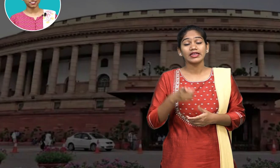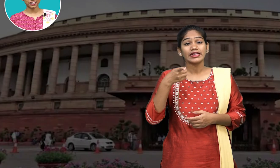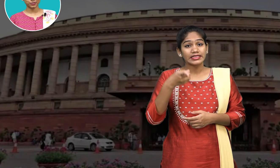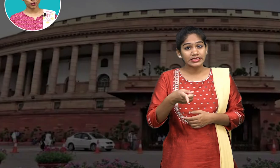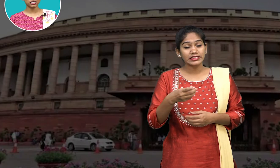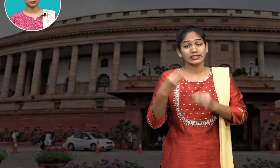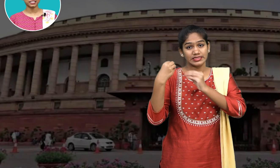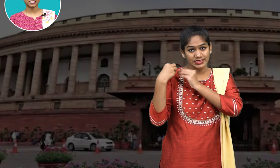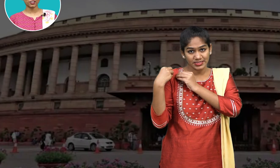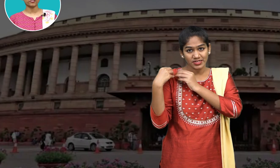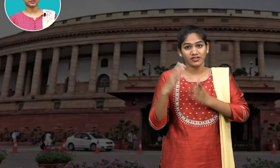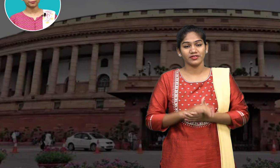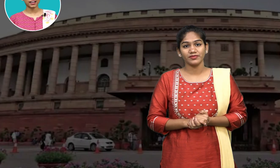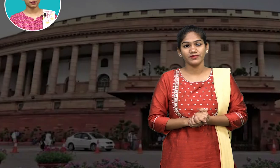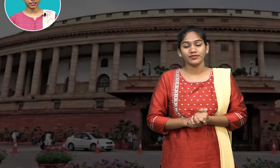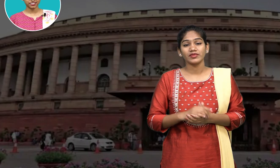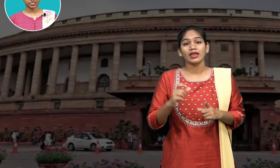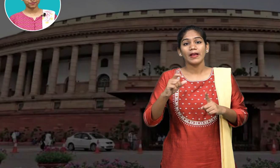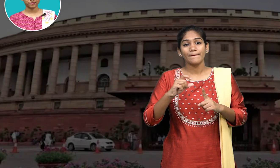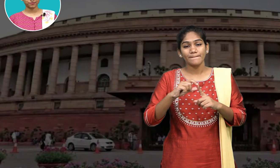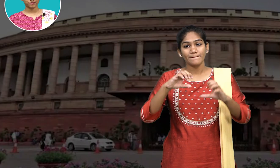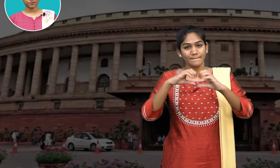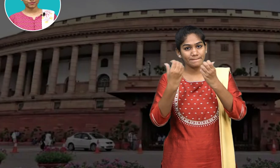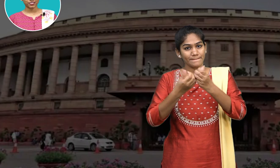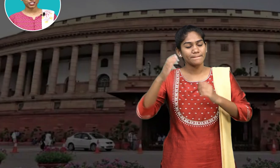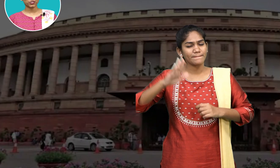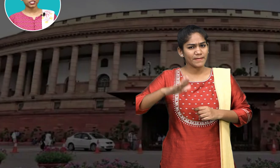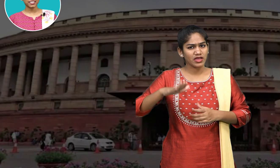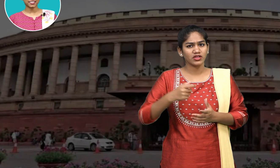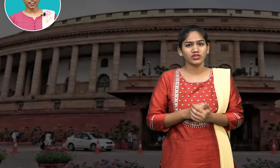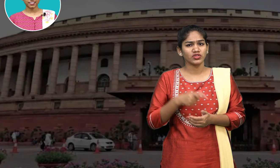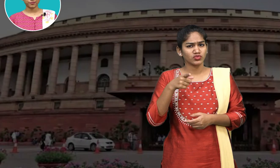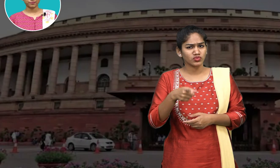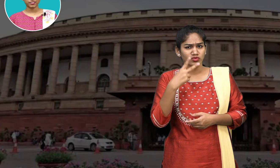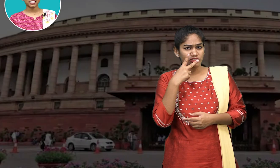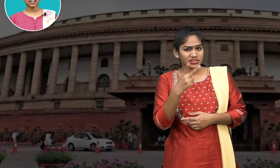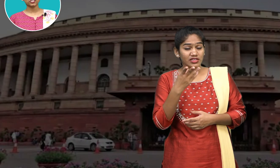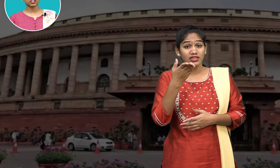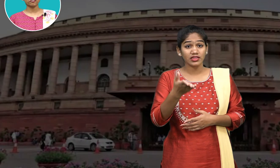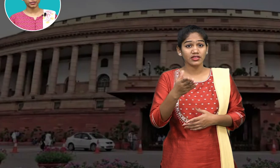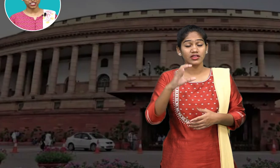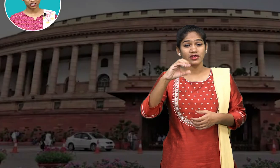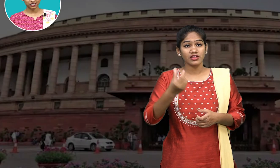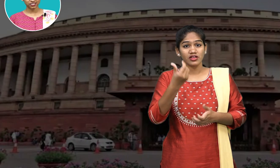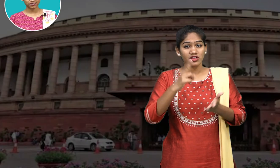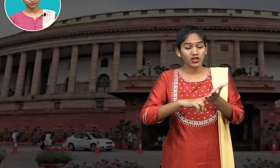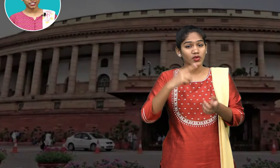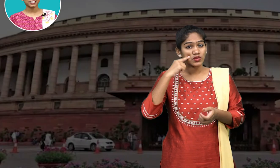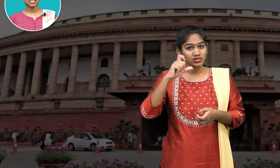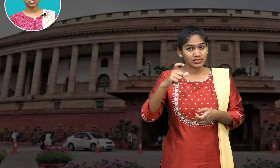It is the responsibility of the Parliament to see that the Council of